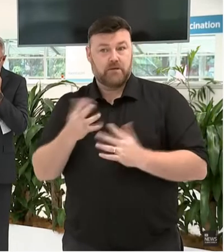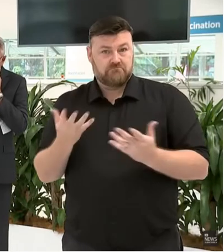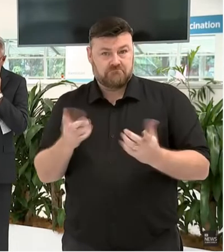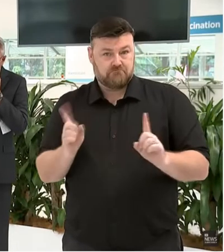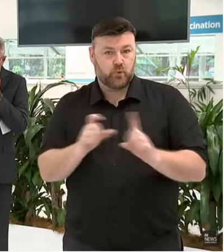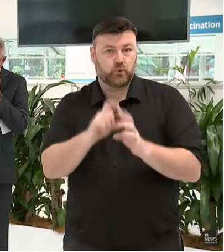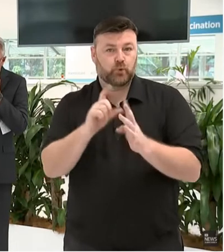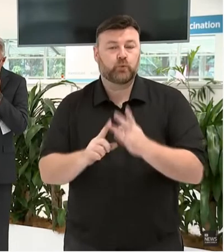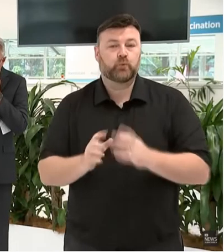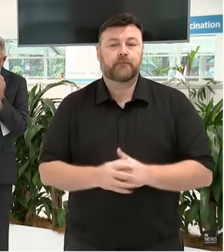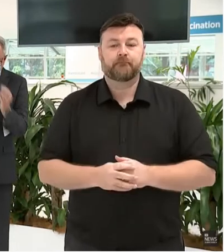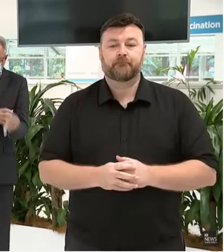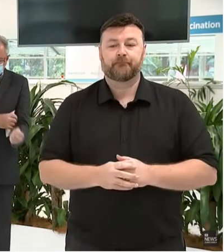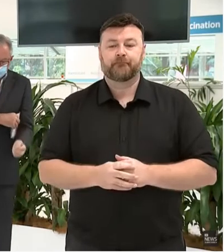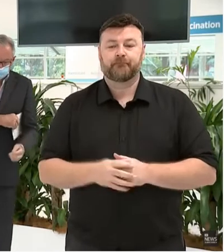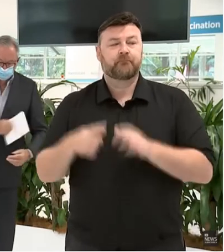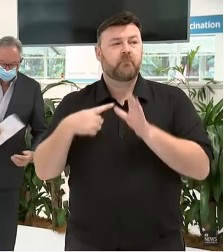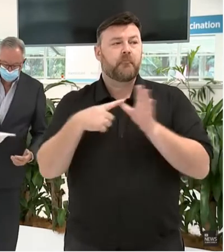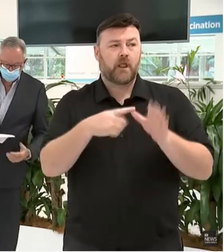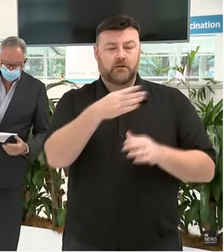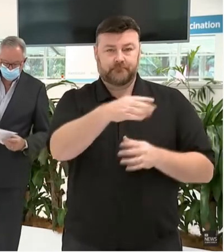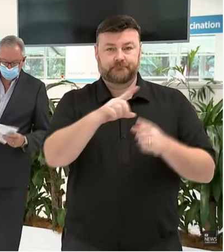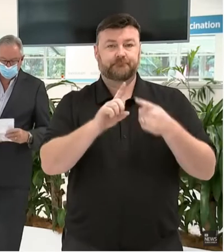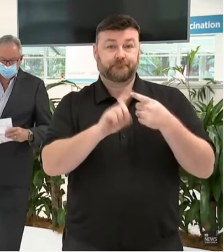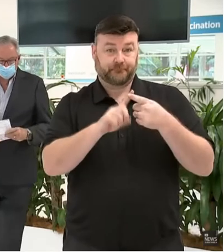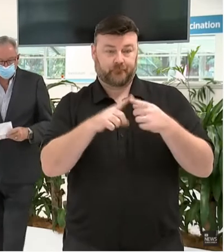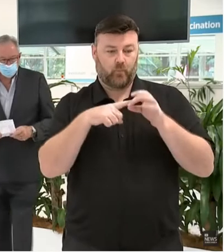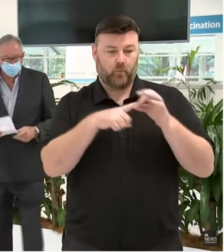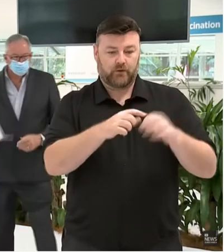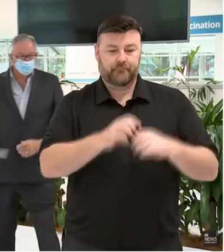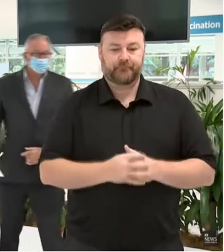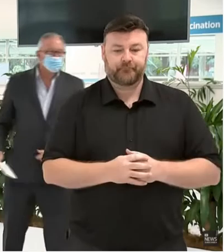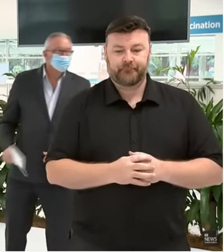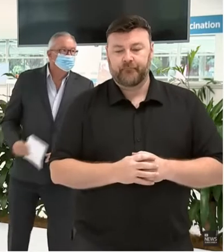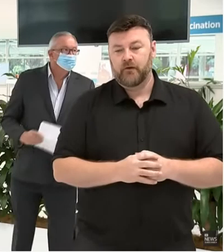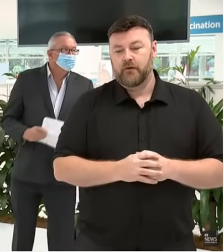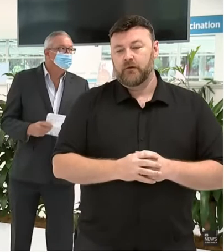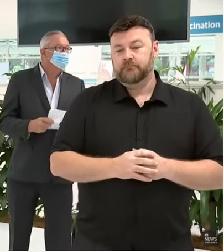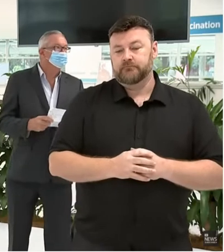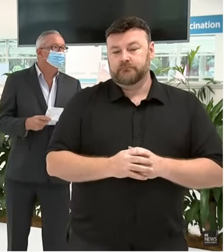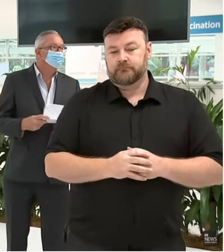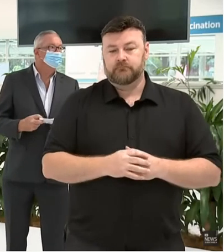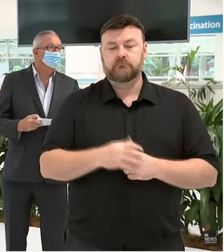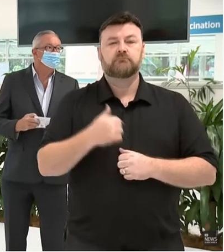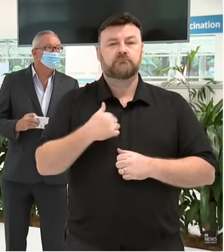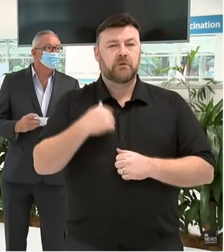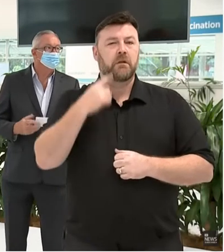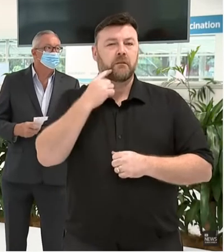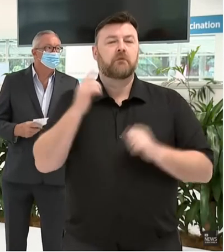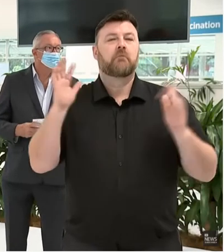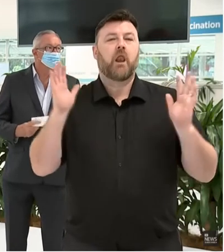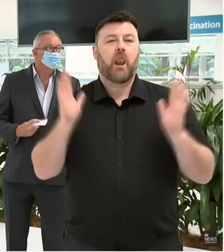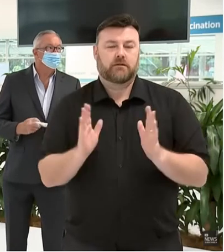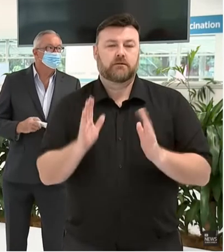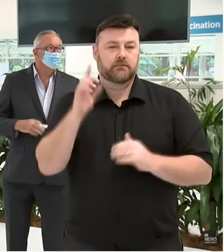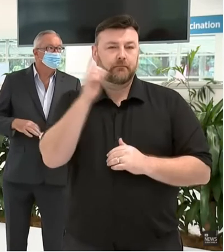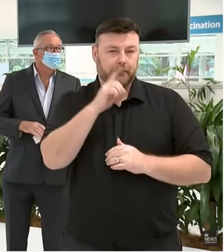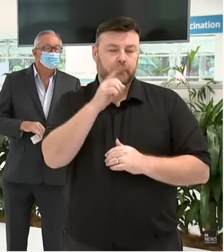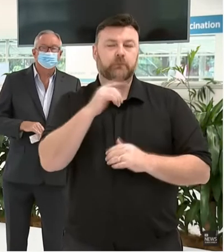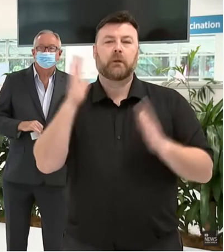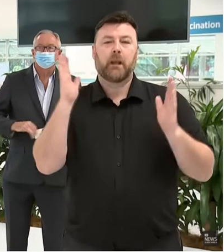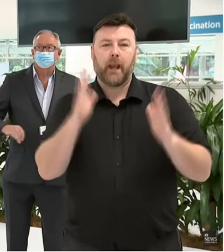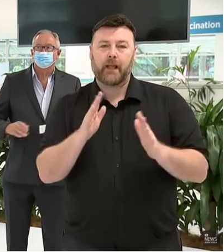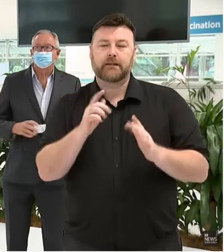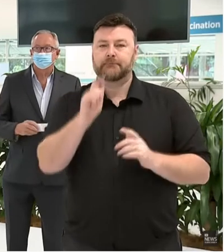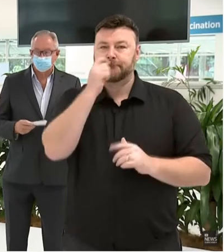In relation to the first question, Tom, look, we do think it will ease. There would have been a lot of travelling prior